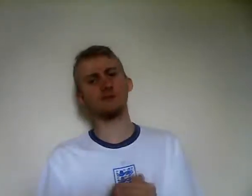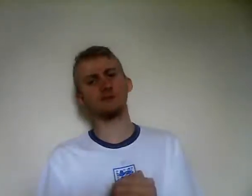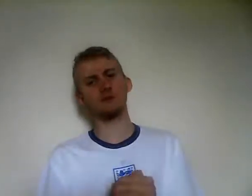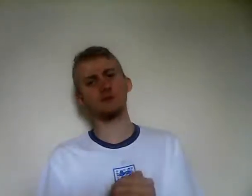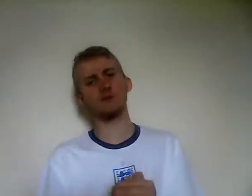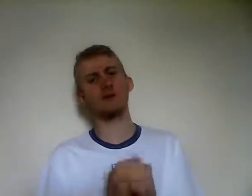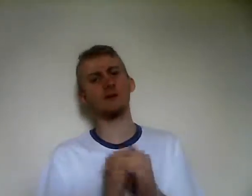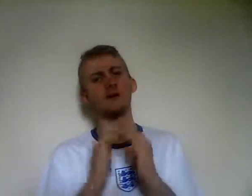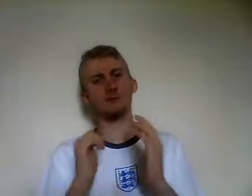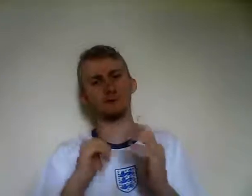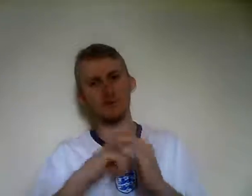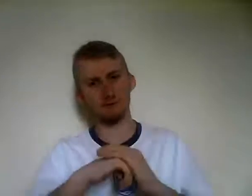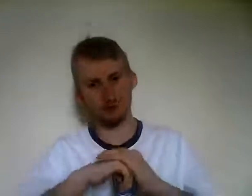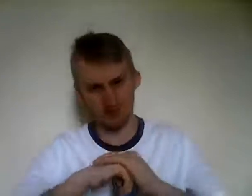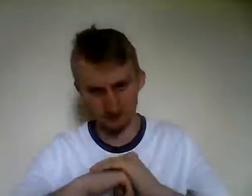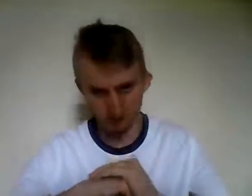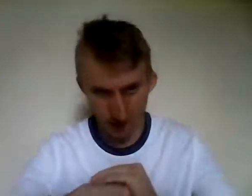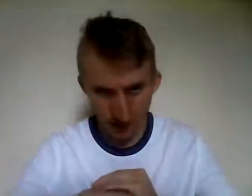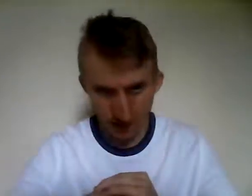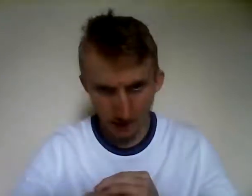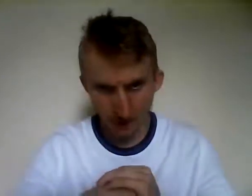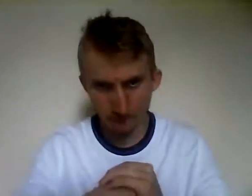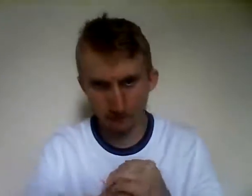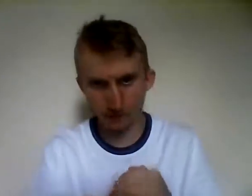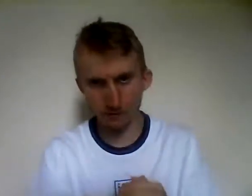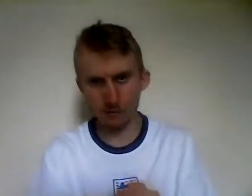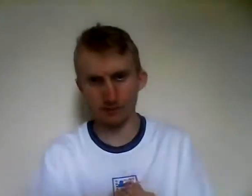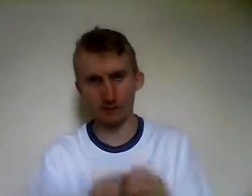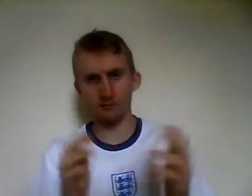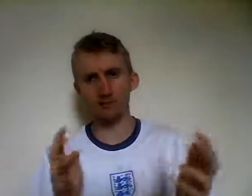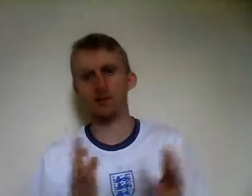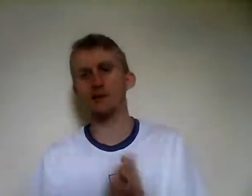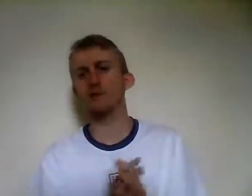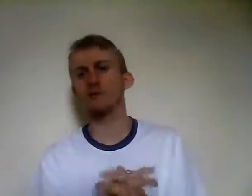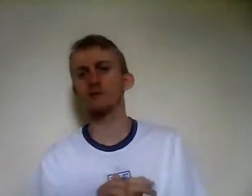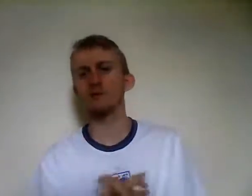Two club Notts County. Gabriel Chioffi was